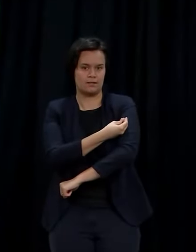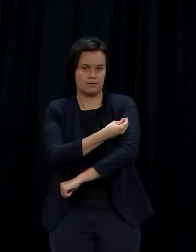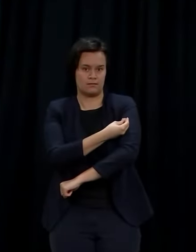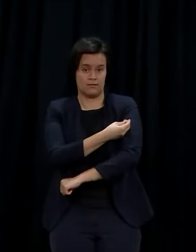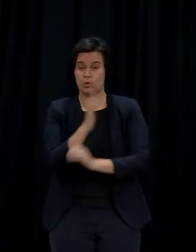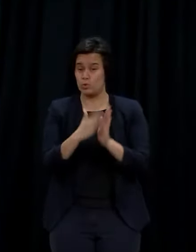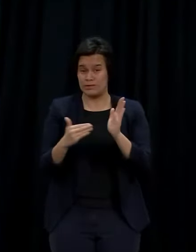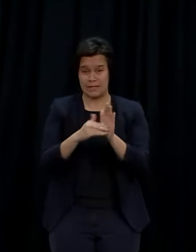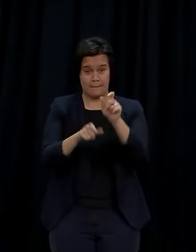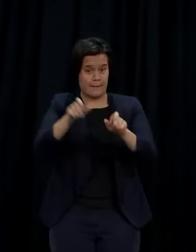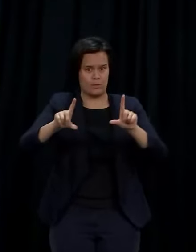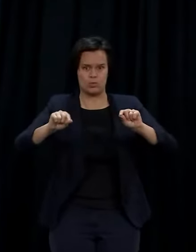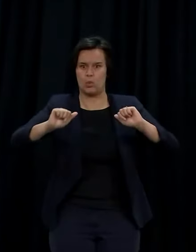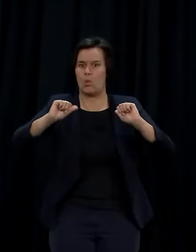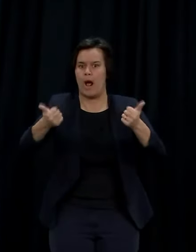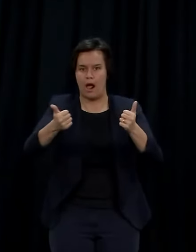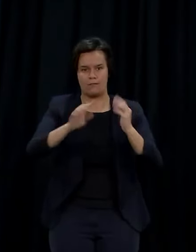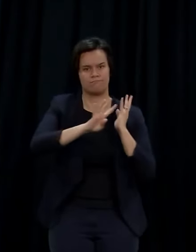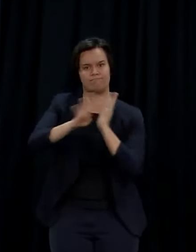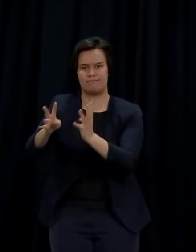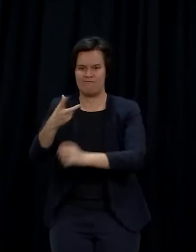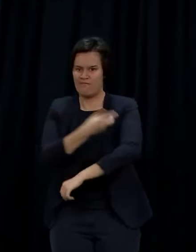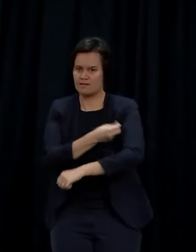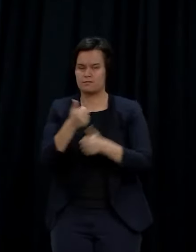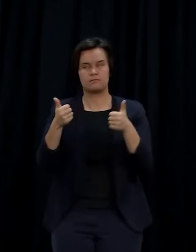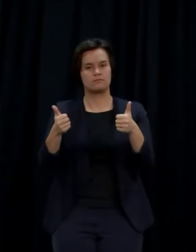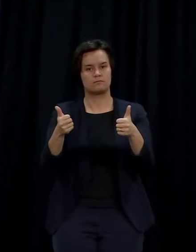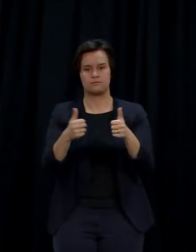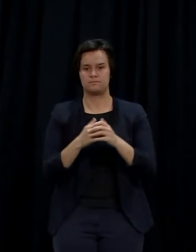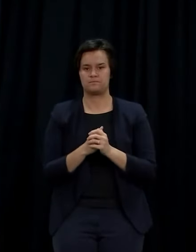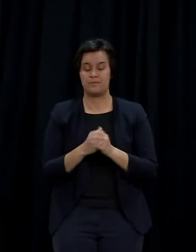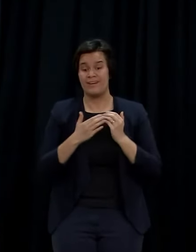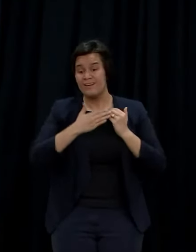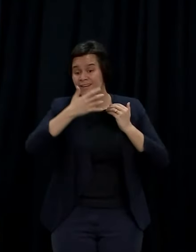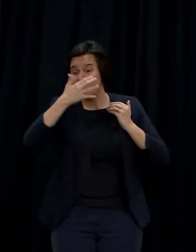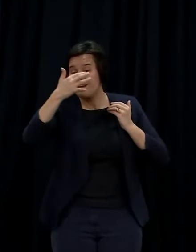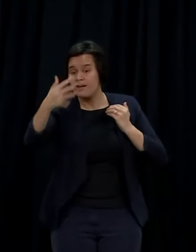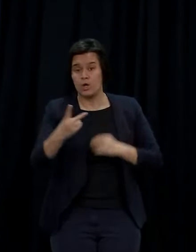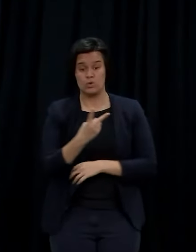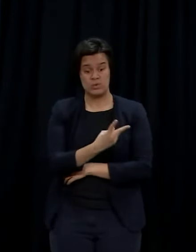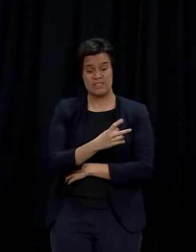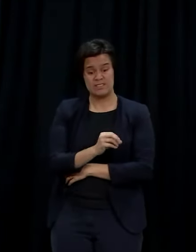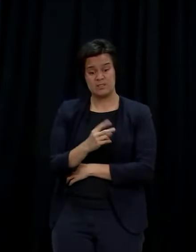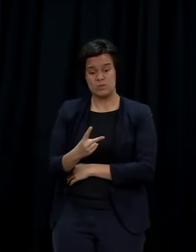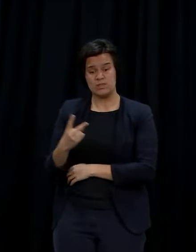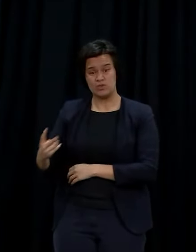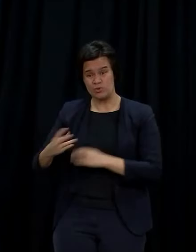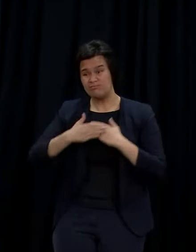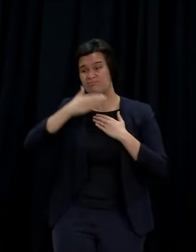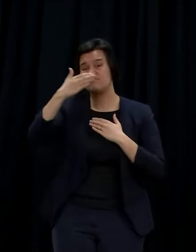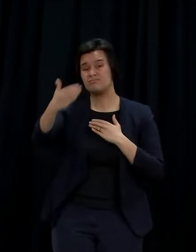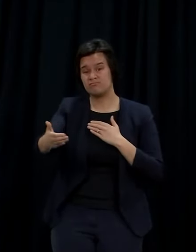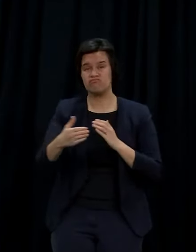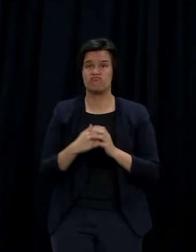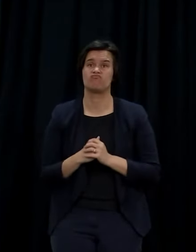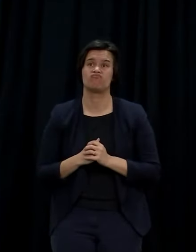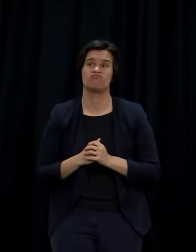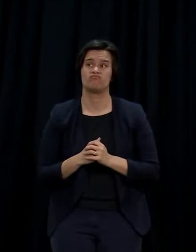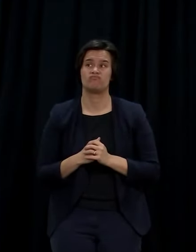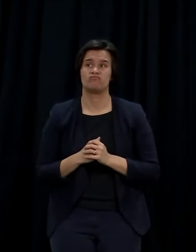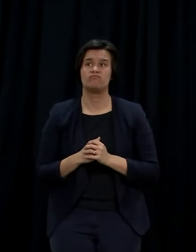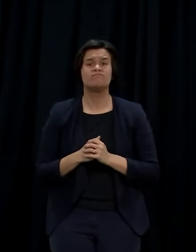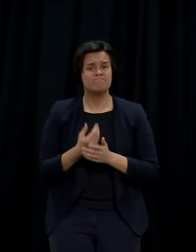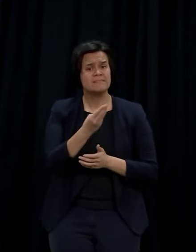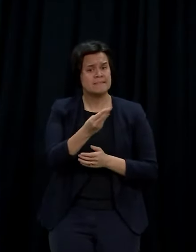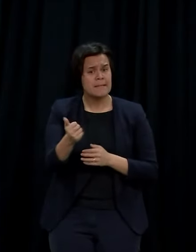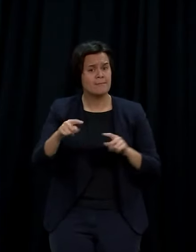campaign. When it comes to what we do in 2022, it is fair to say that we're seeing some of the things that are challenging contact tracing. The fact